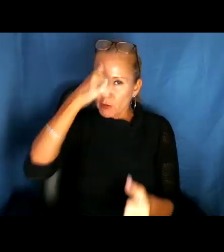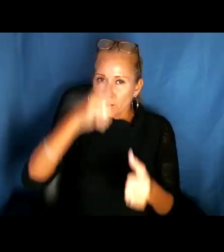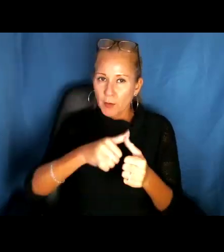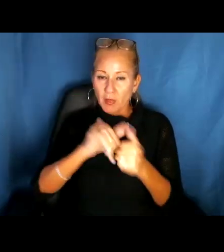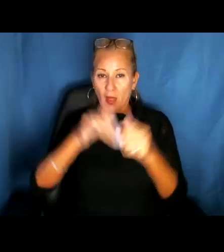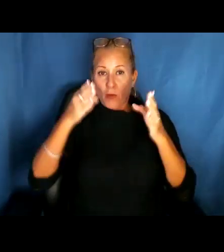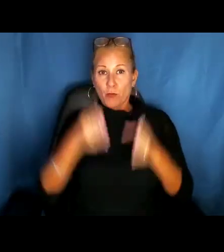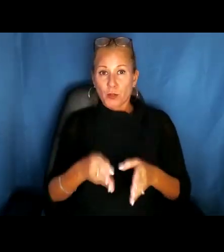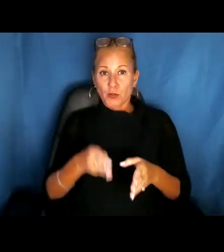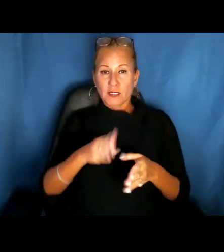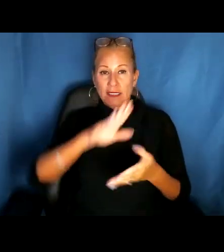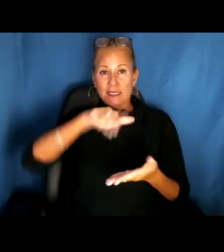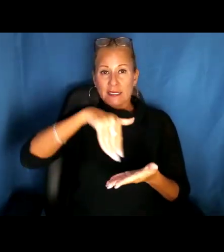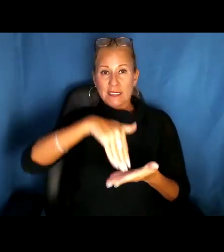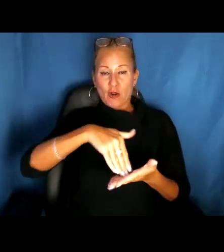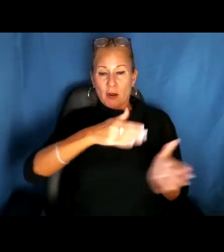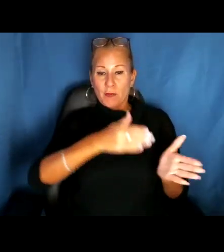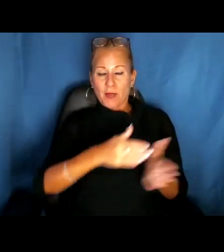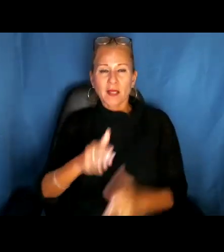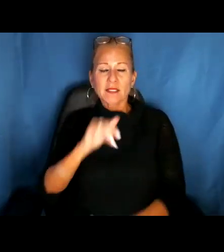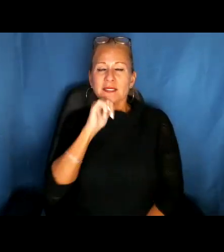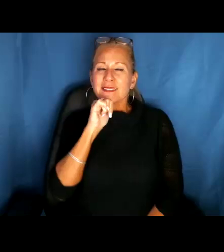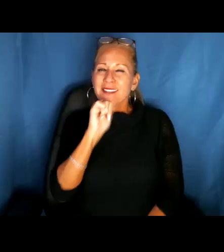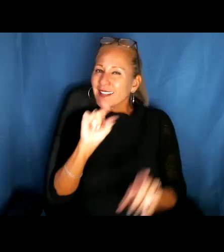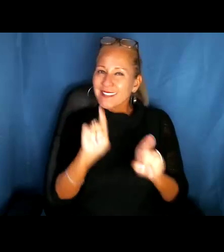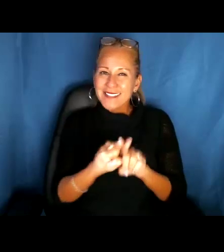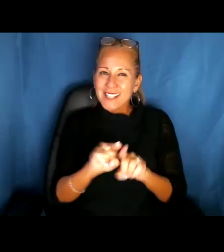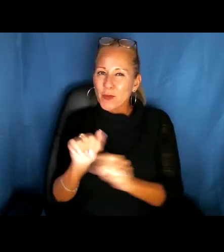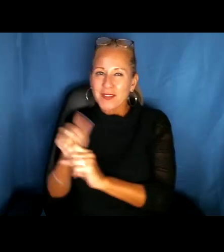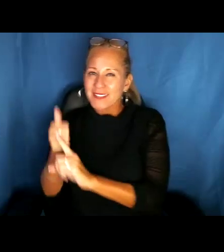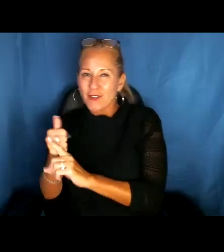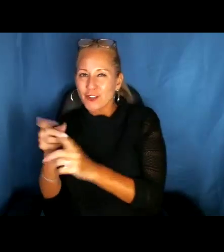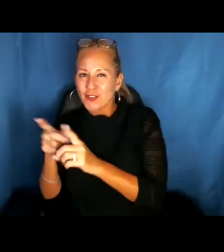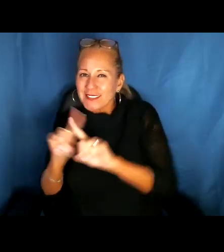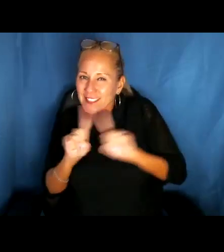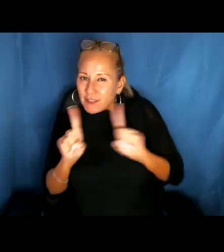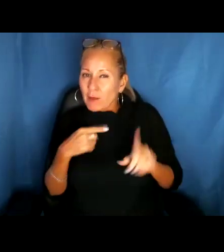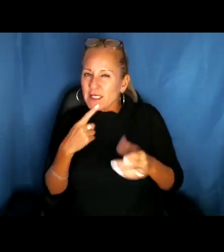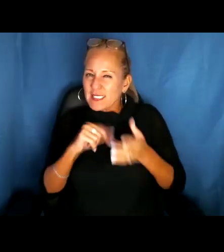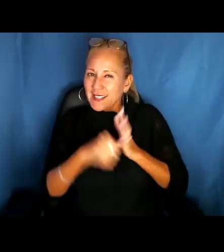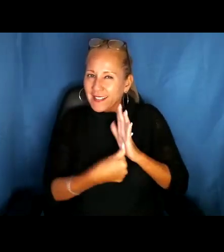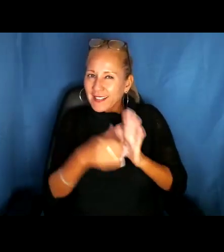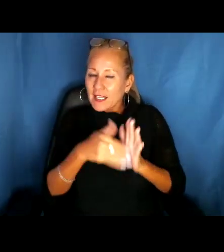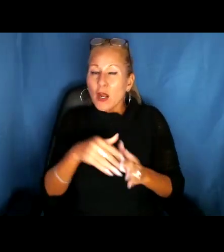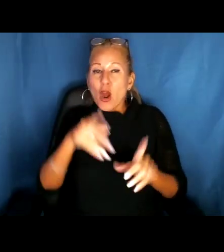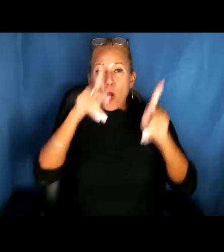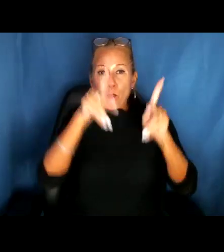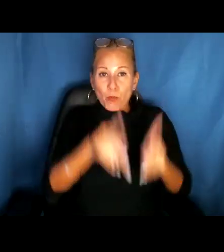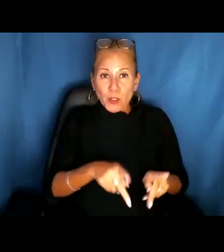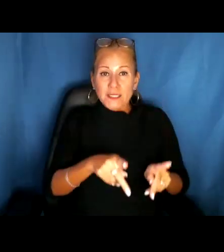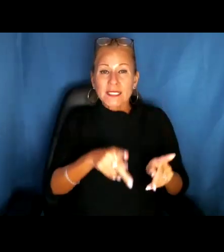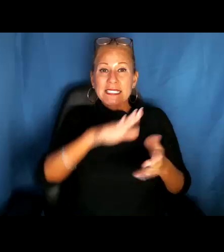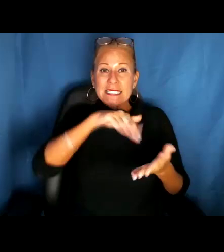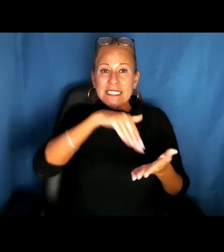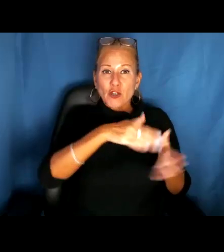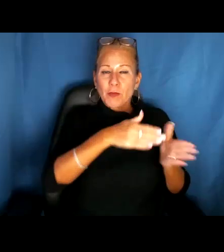that person-centered planning is not the same as self-direction. I'm going to say that again. Person-centered planning